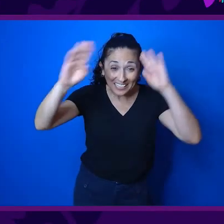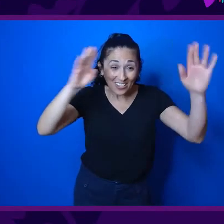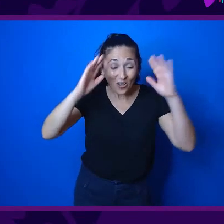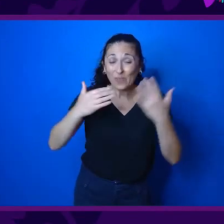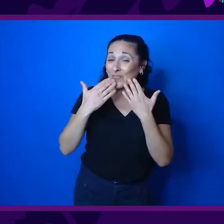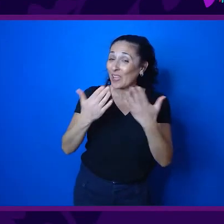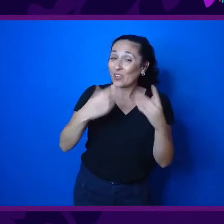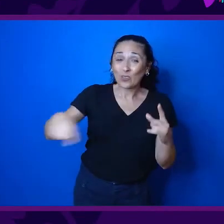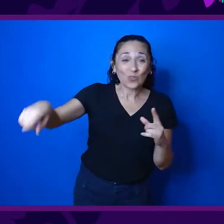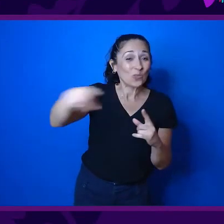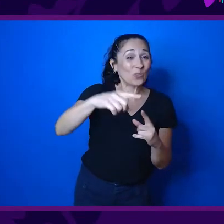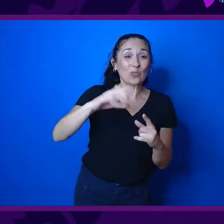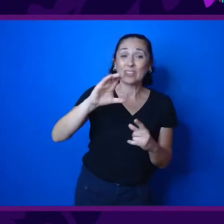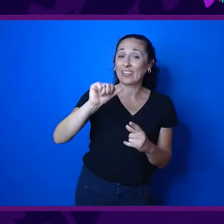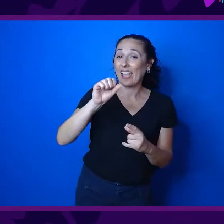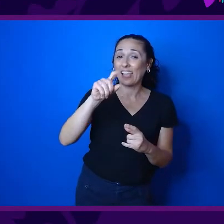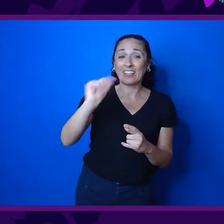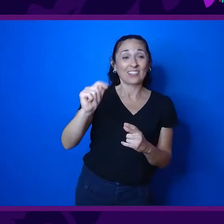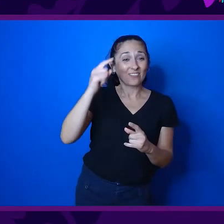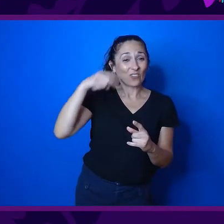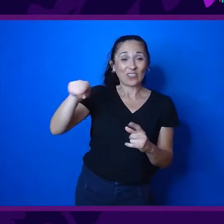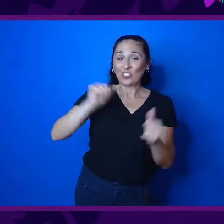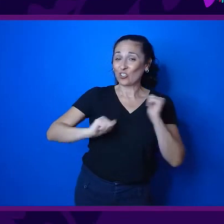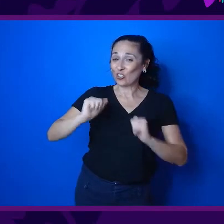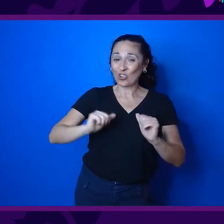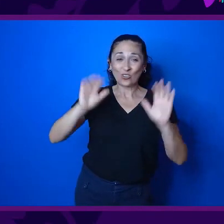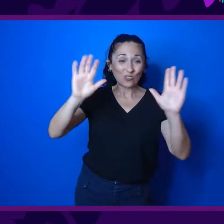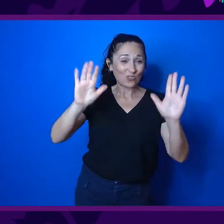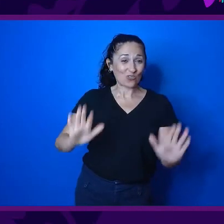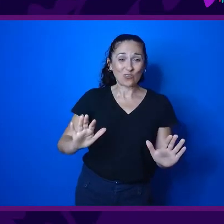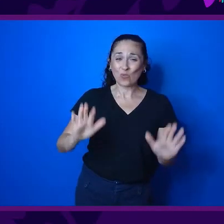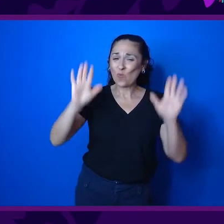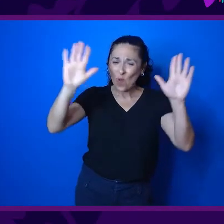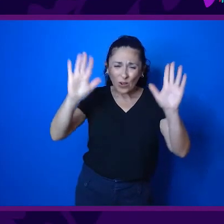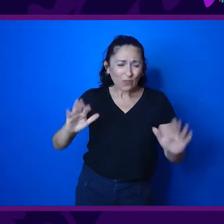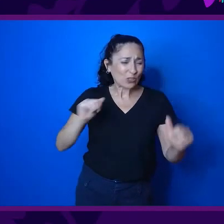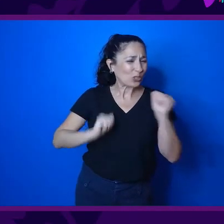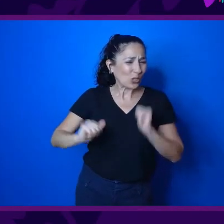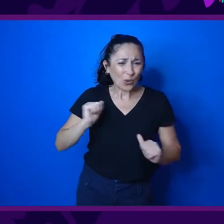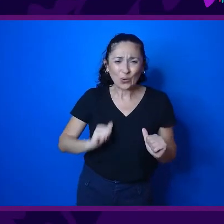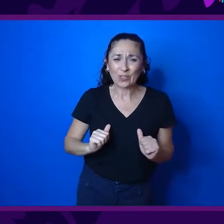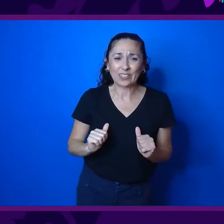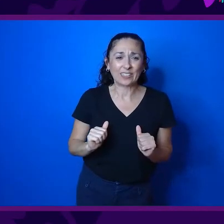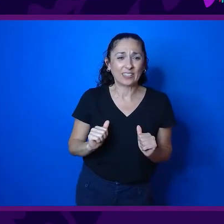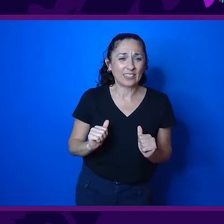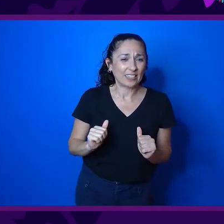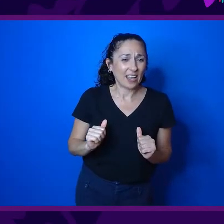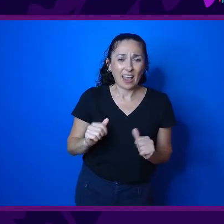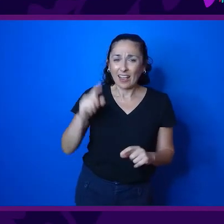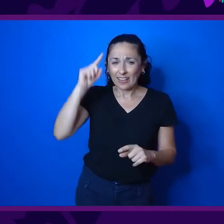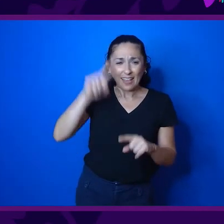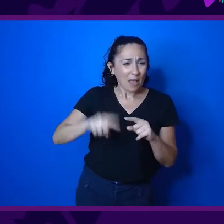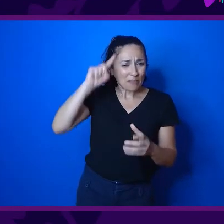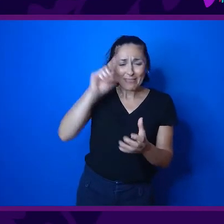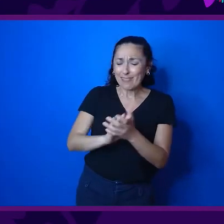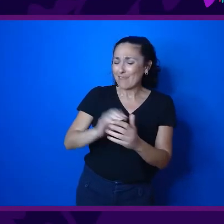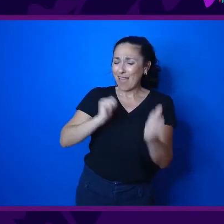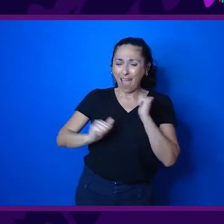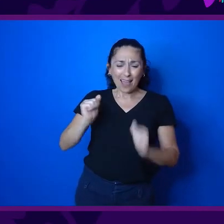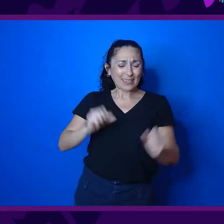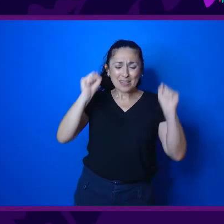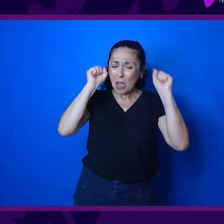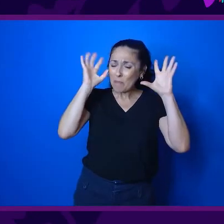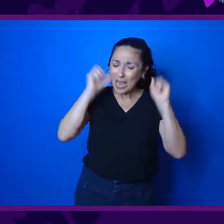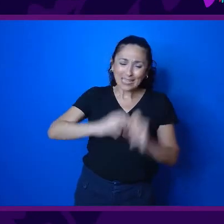the cast of Penny Dreadful, for doing this wonderful, wonderful show. I cannot believe the acting is so incredible and it's